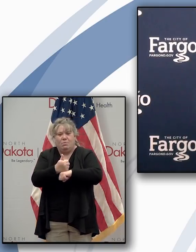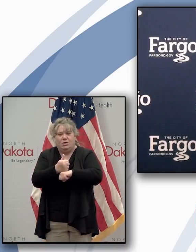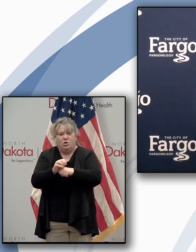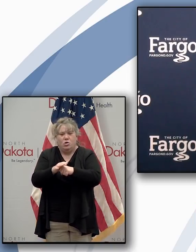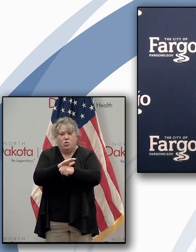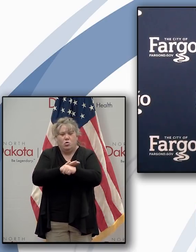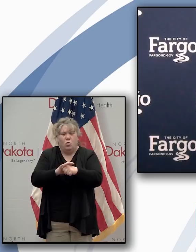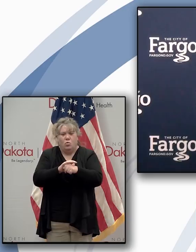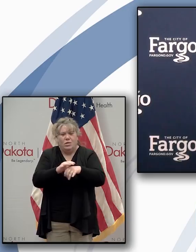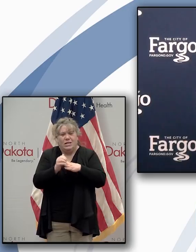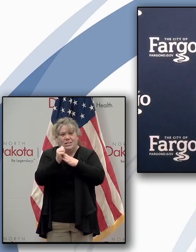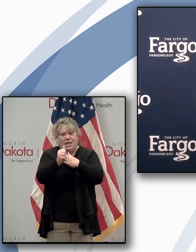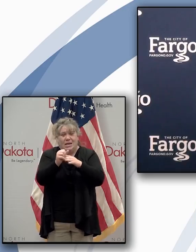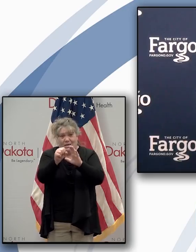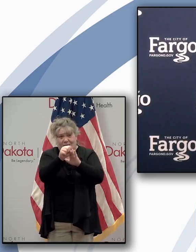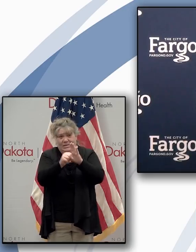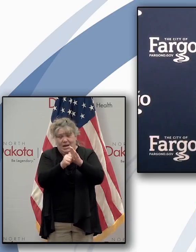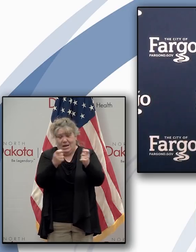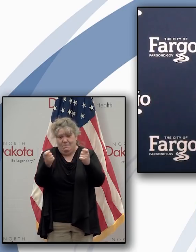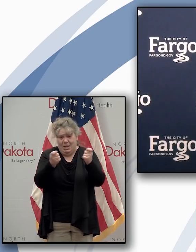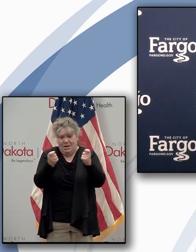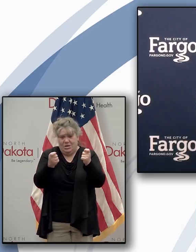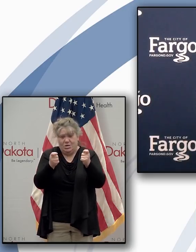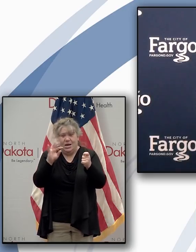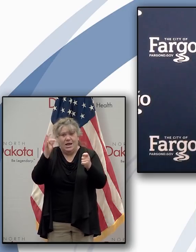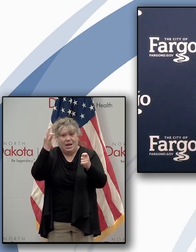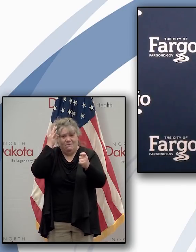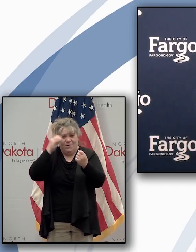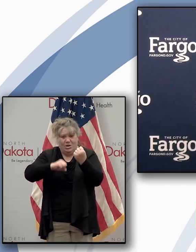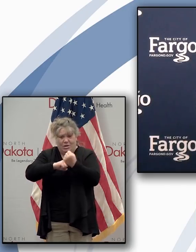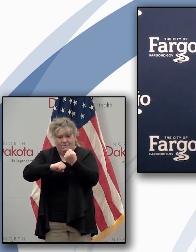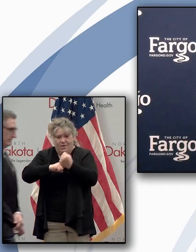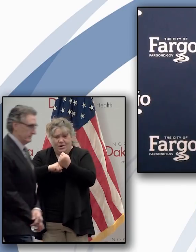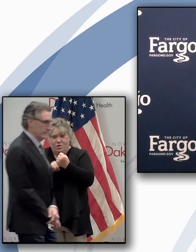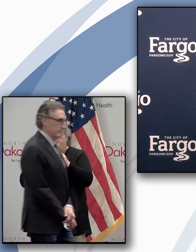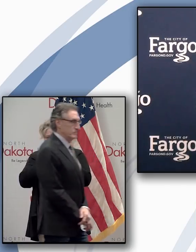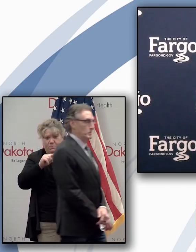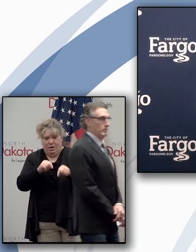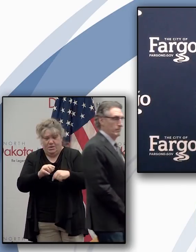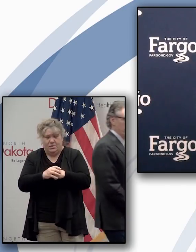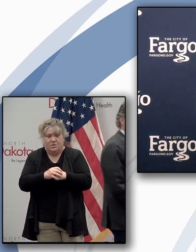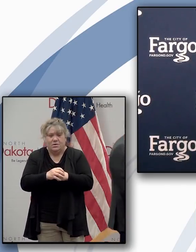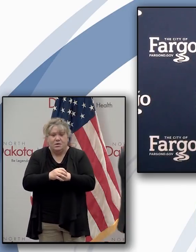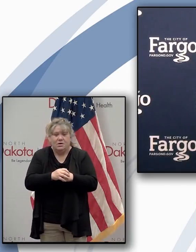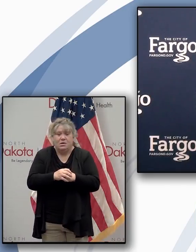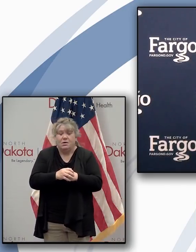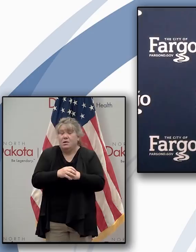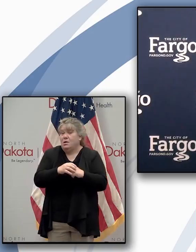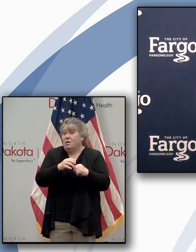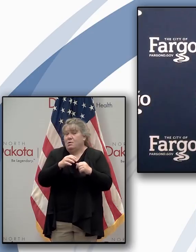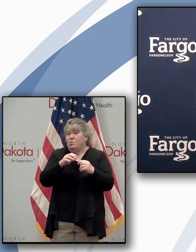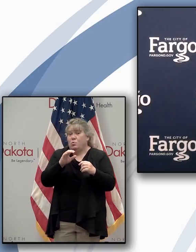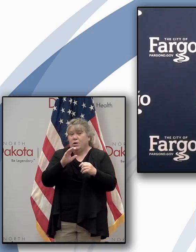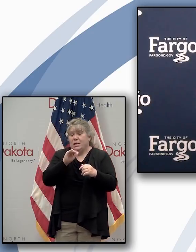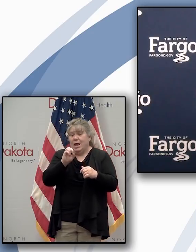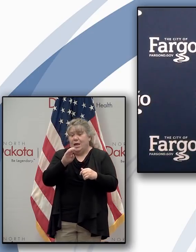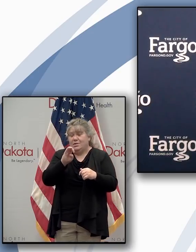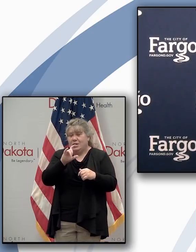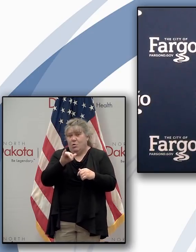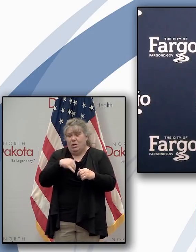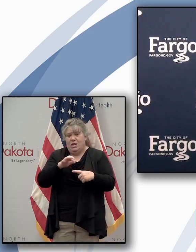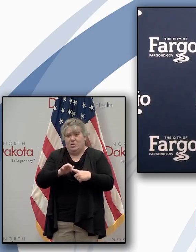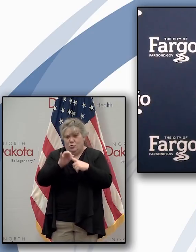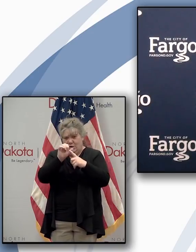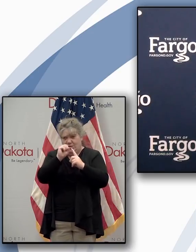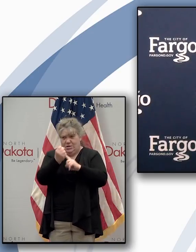locally executed, state-managed, and federally supported responses. With that said, Cass County represents a unique